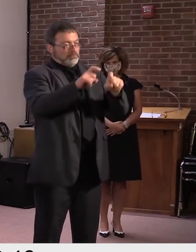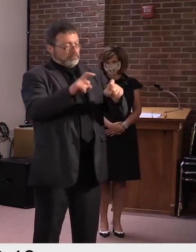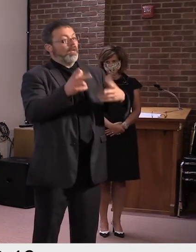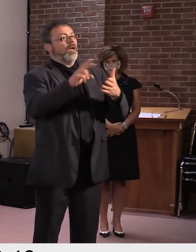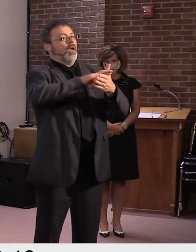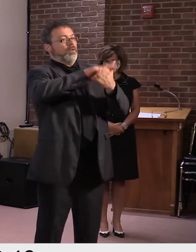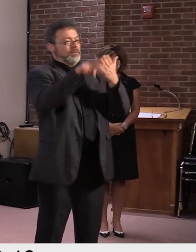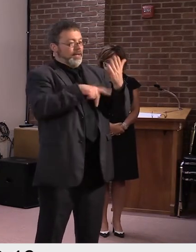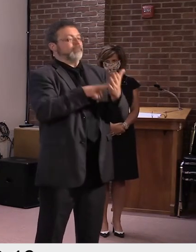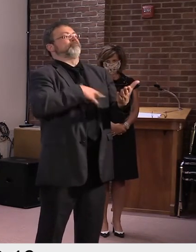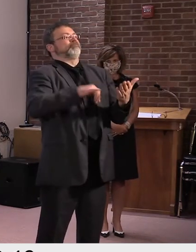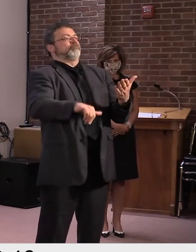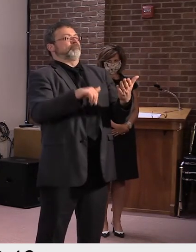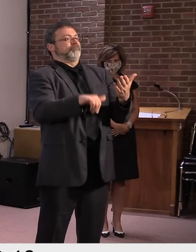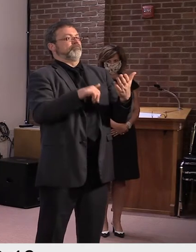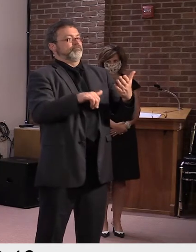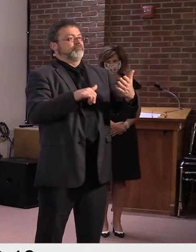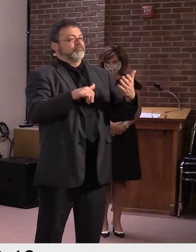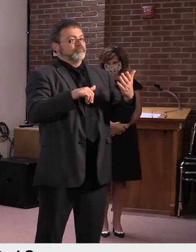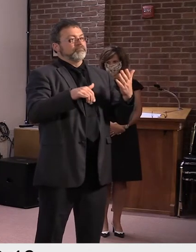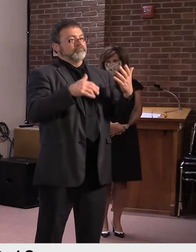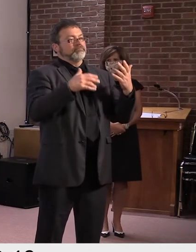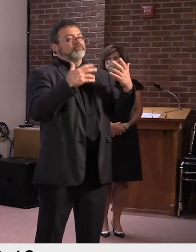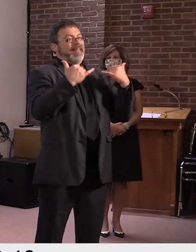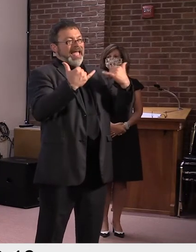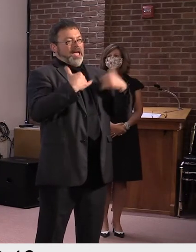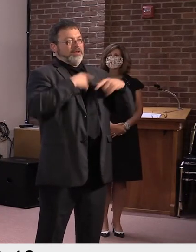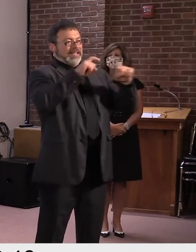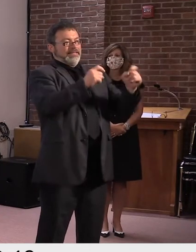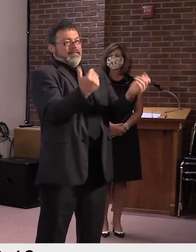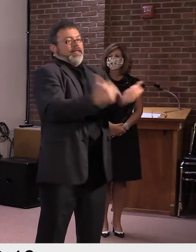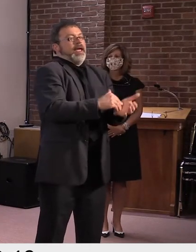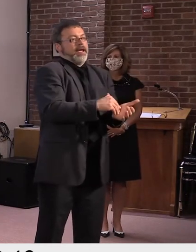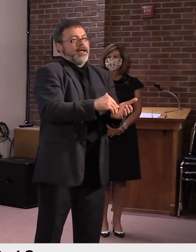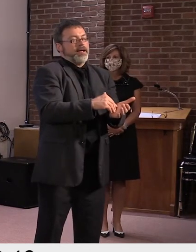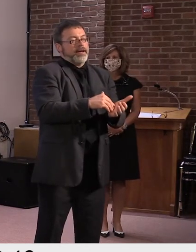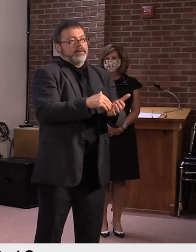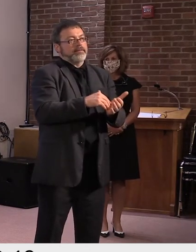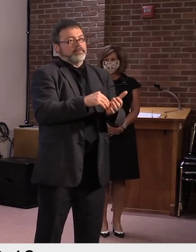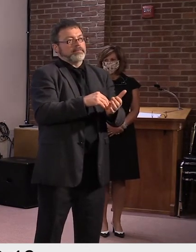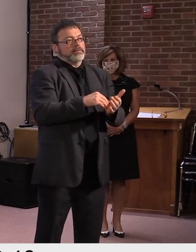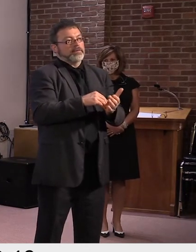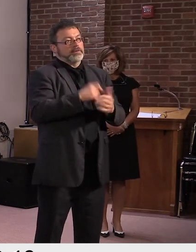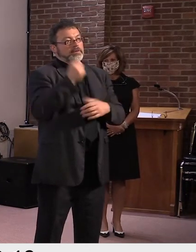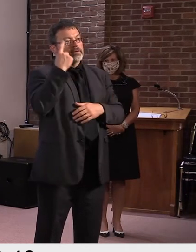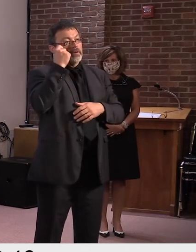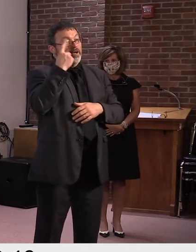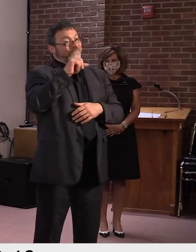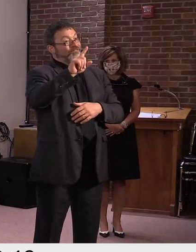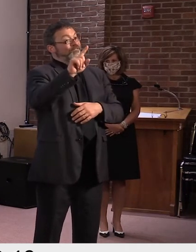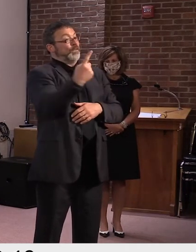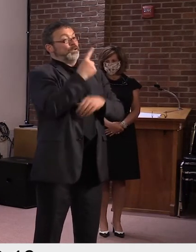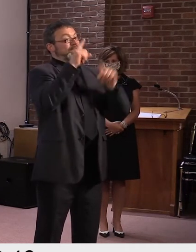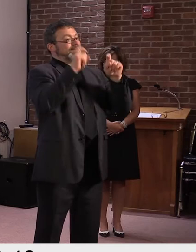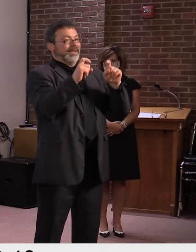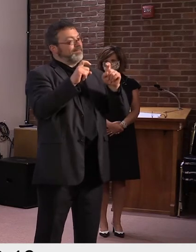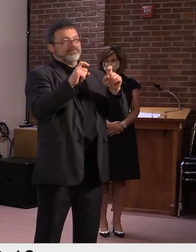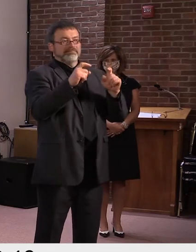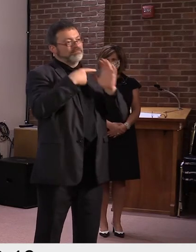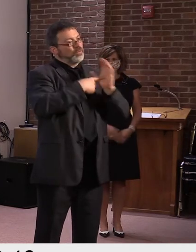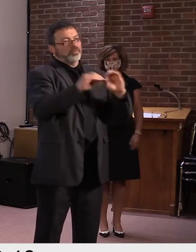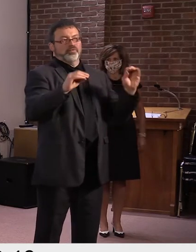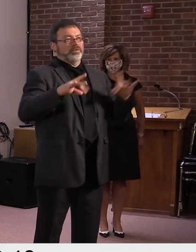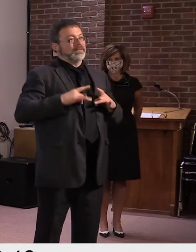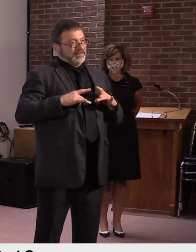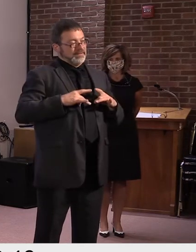When he was tested on the 19th and returned on the 20th, that test was negative. He was tested again on the